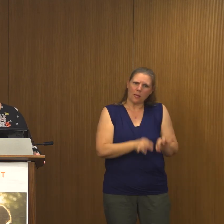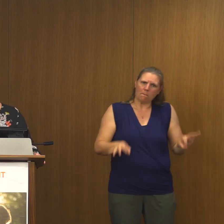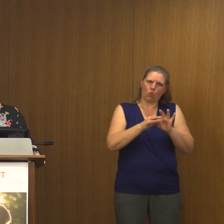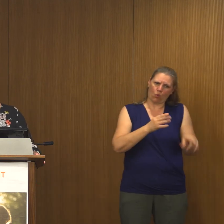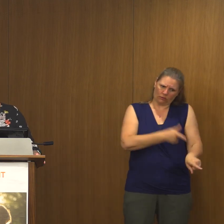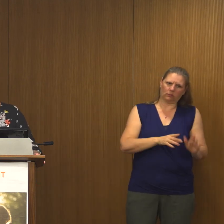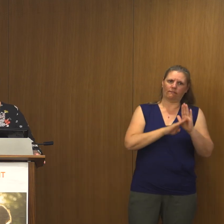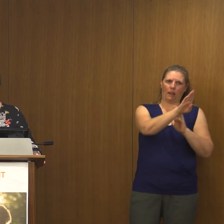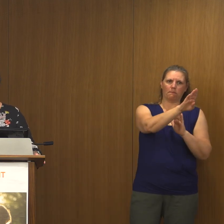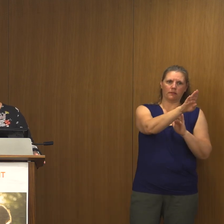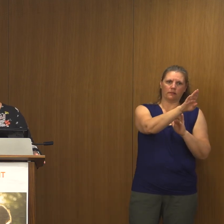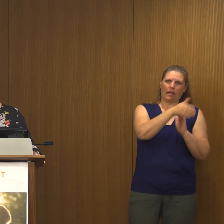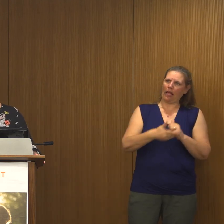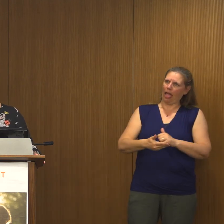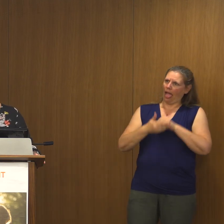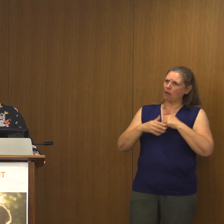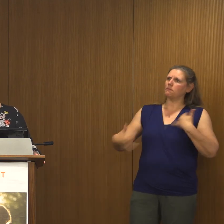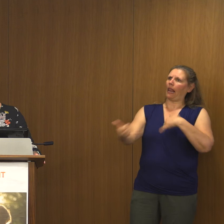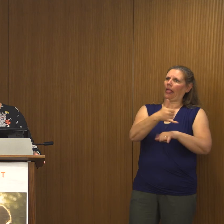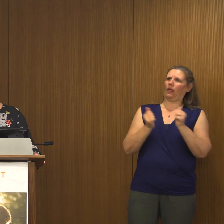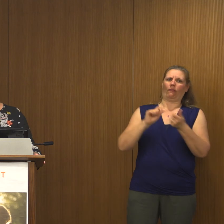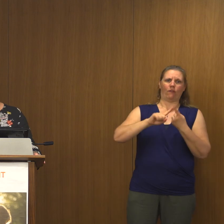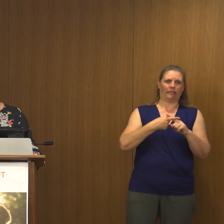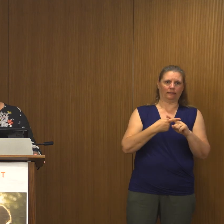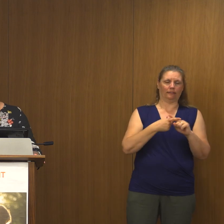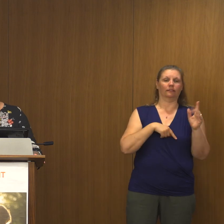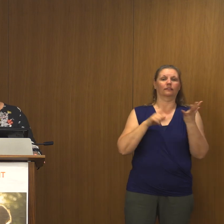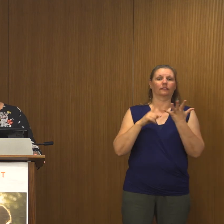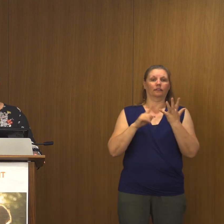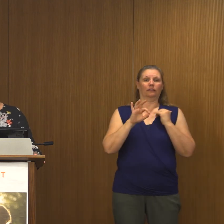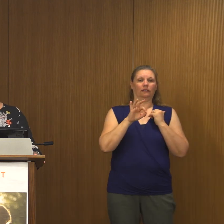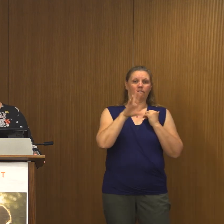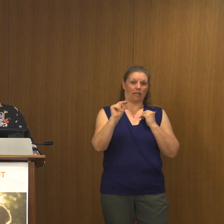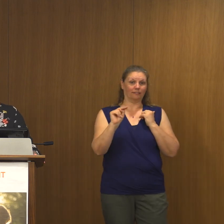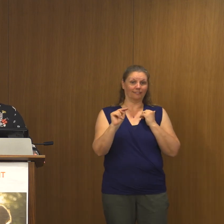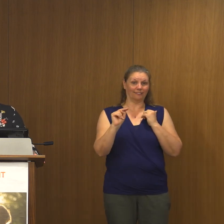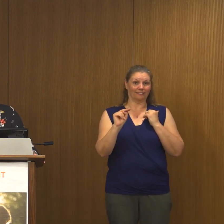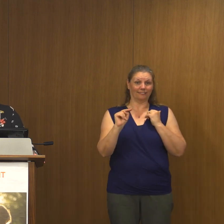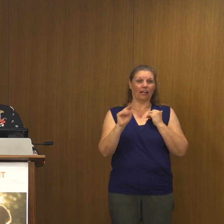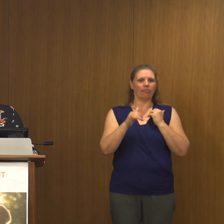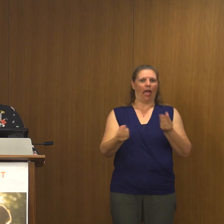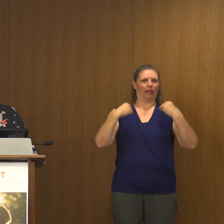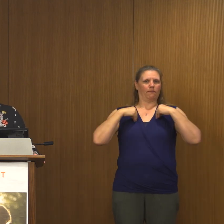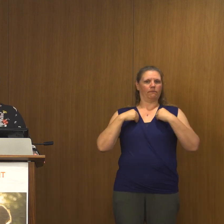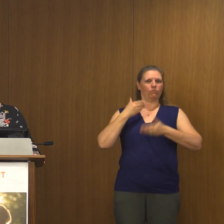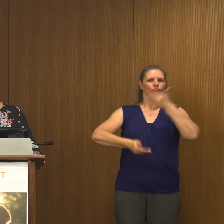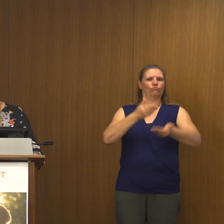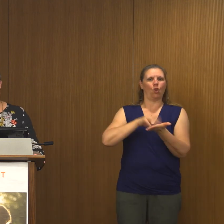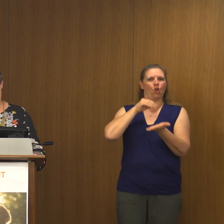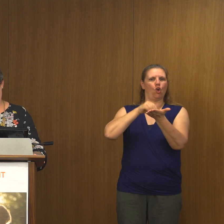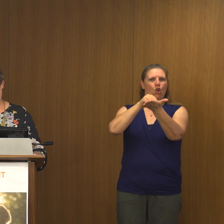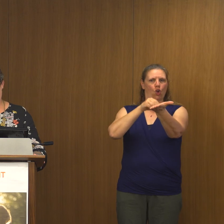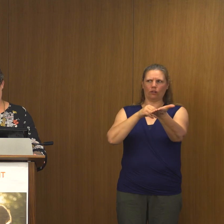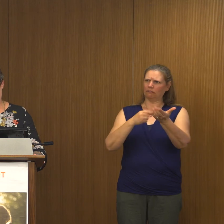development. Please help me find ways to hang out with my peers. Fun. Fun and play is how I learn and grow. Please help me find ways